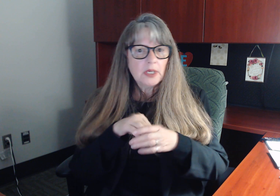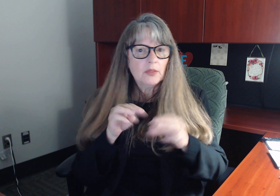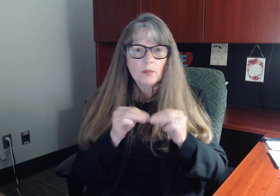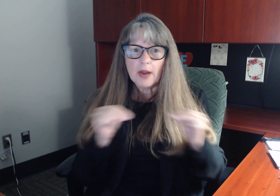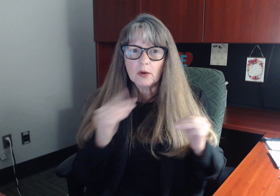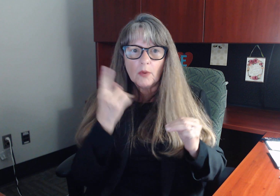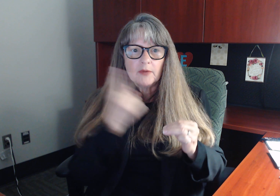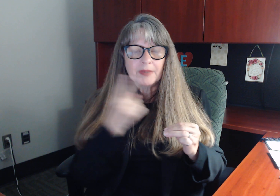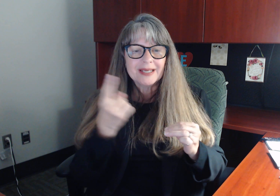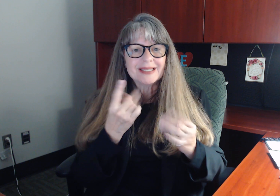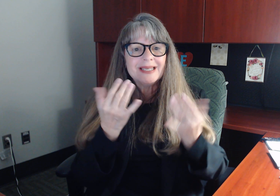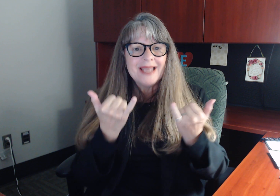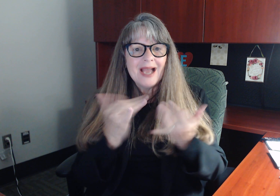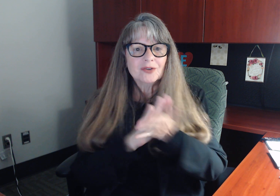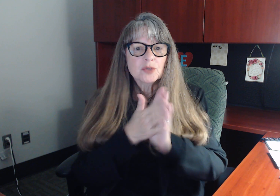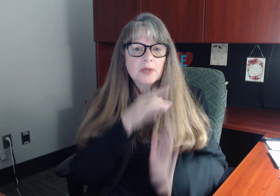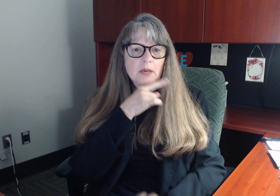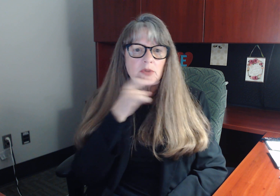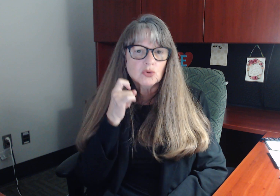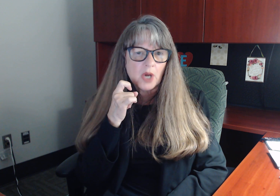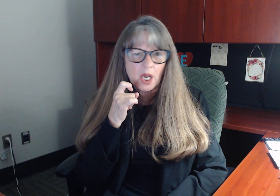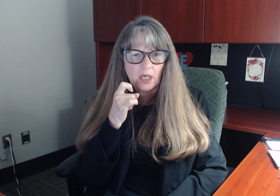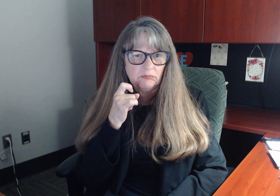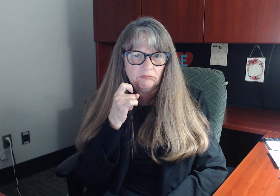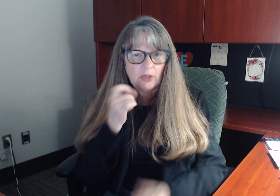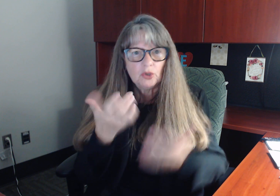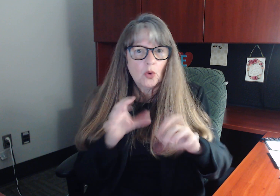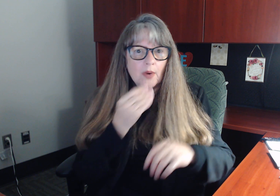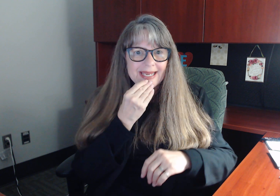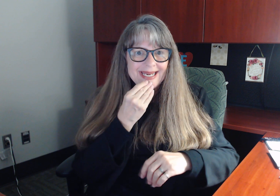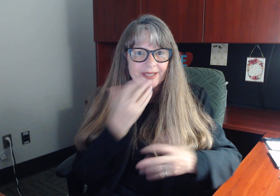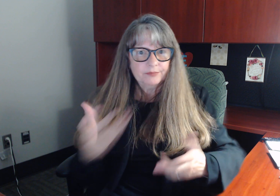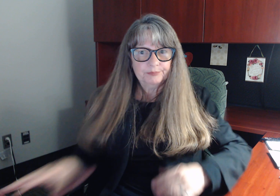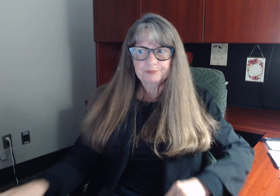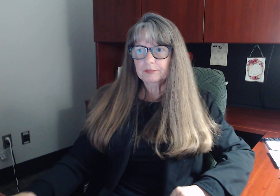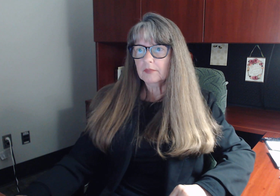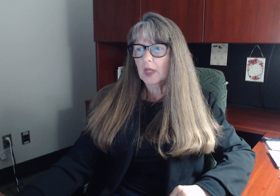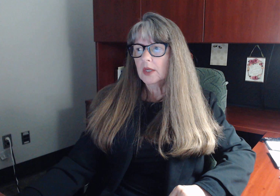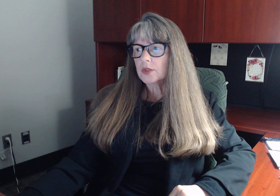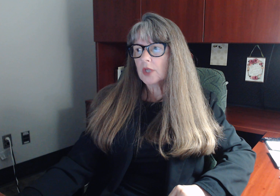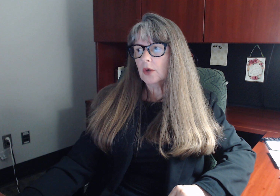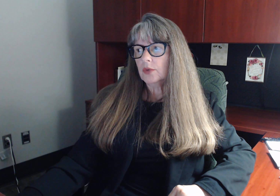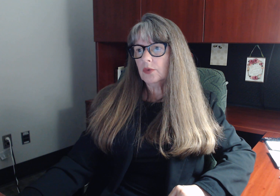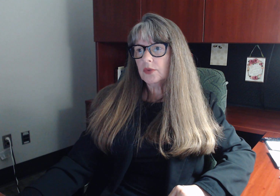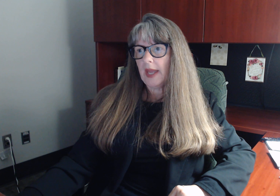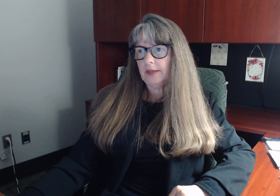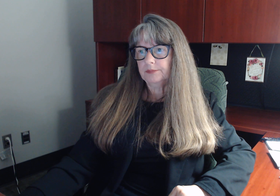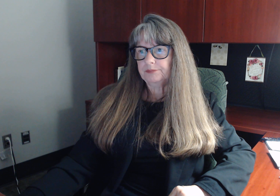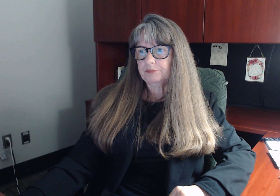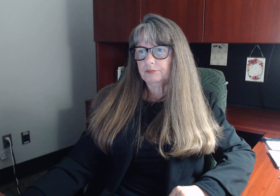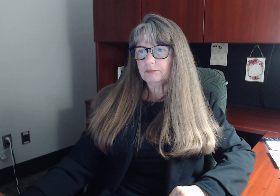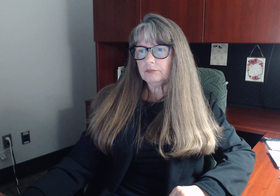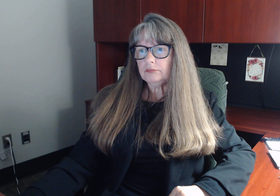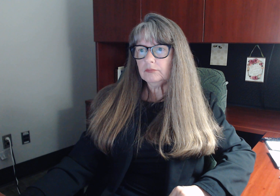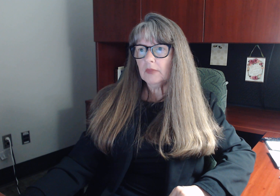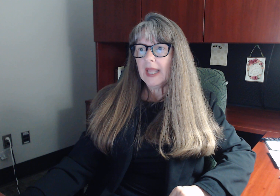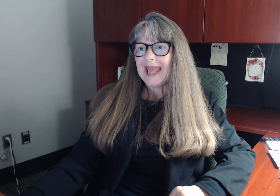the microwave, because now it just becomes dry and you don't want to eat it. So don't do that. Then